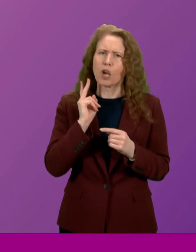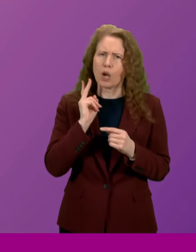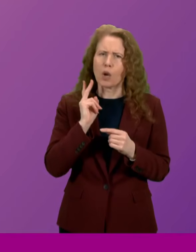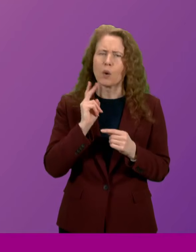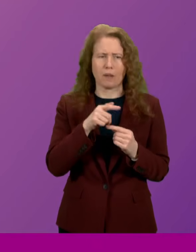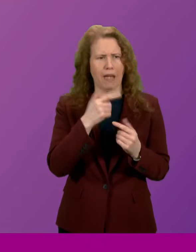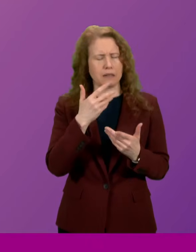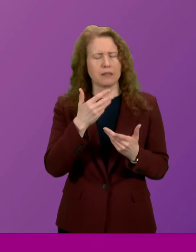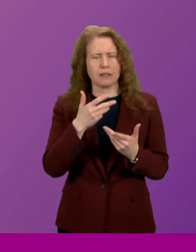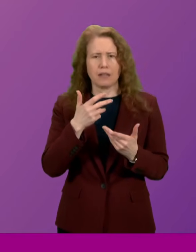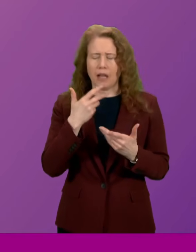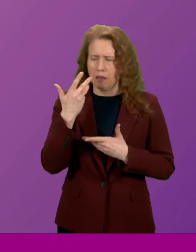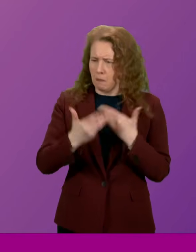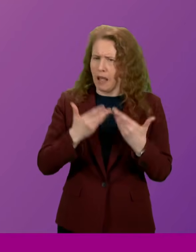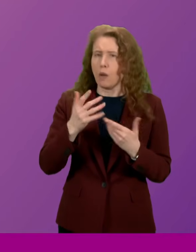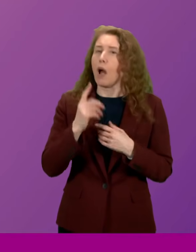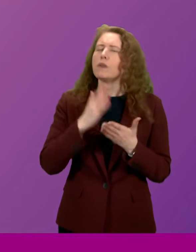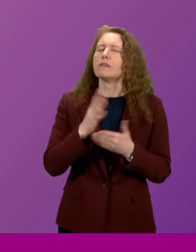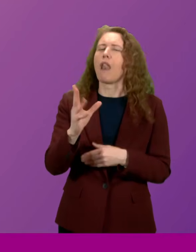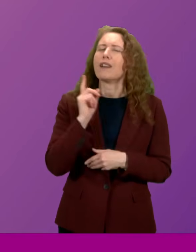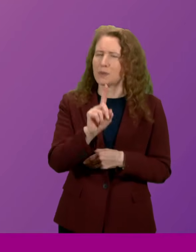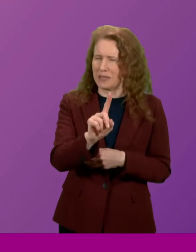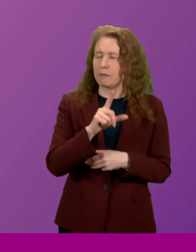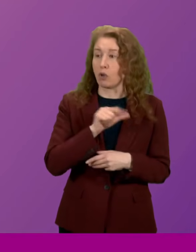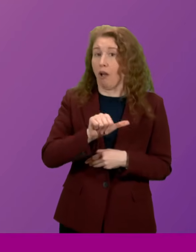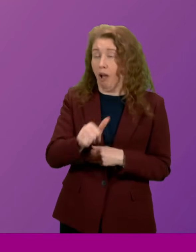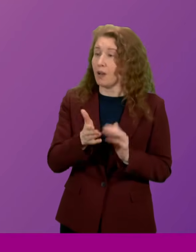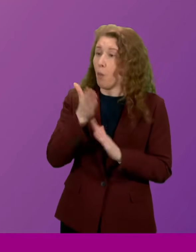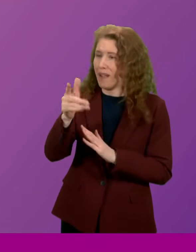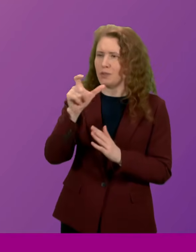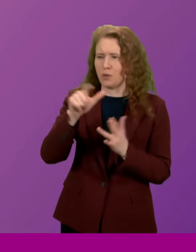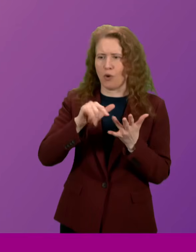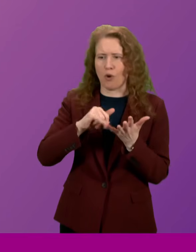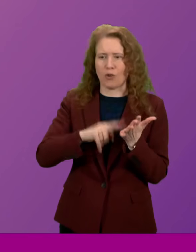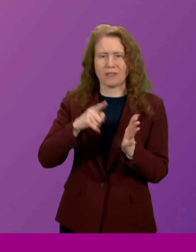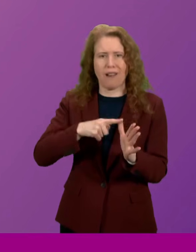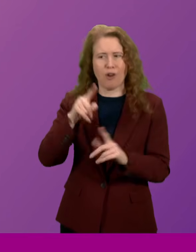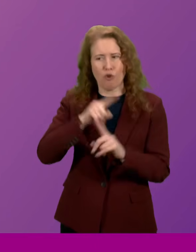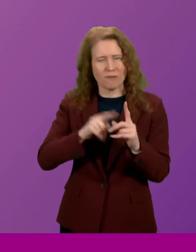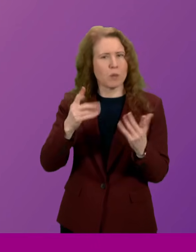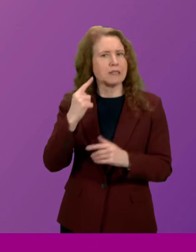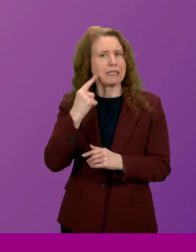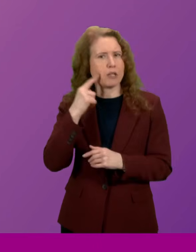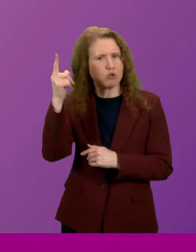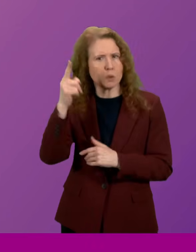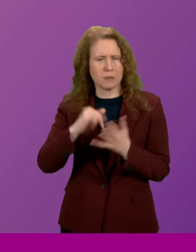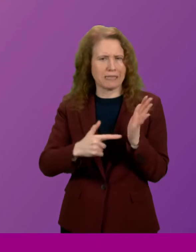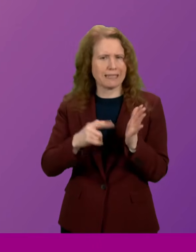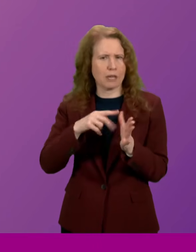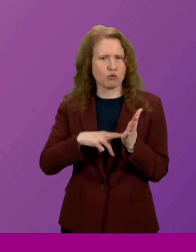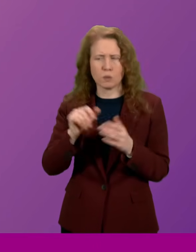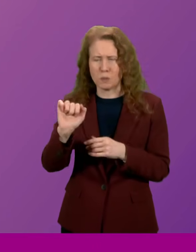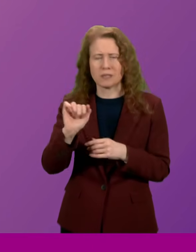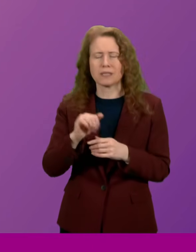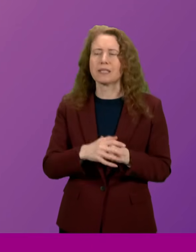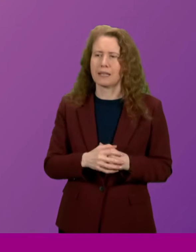was setting out it was actually last week, because I then went to the COSLA conference in St Andrews in Mr Rennie's